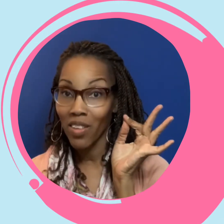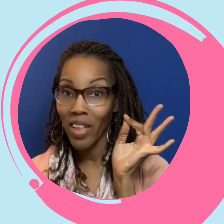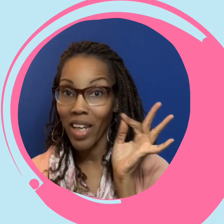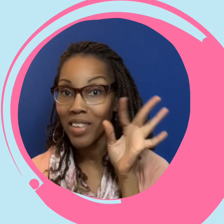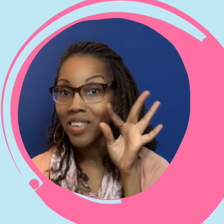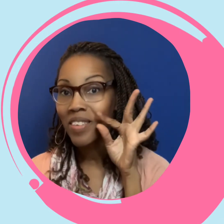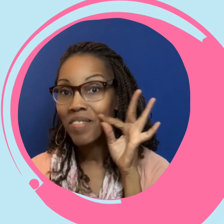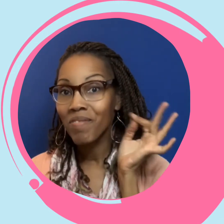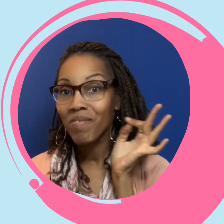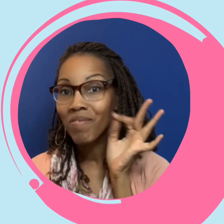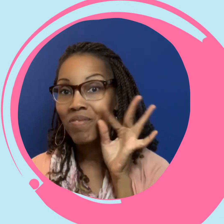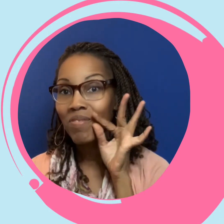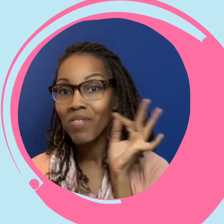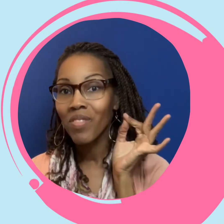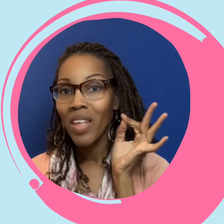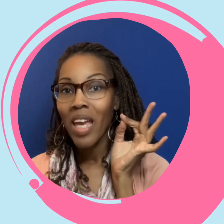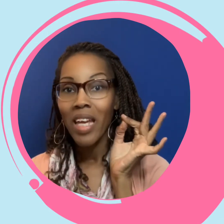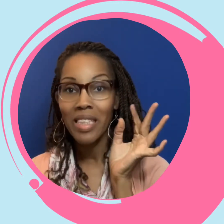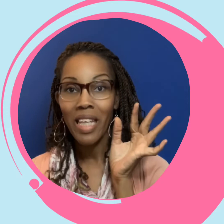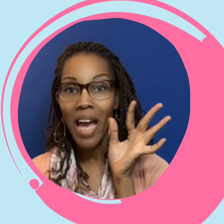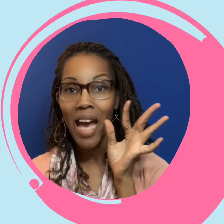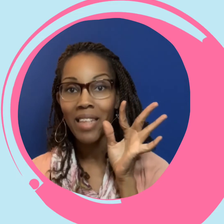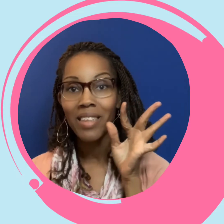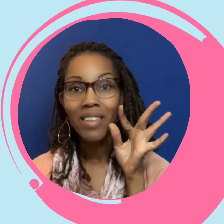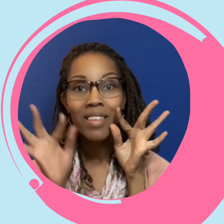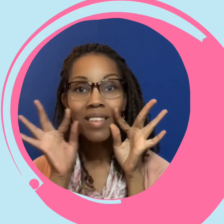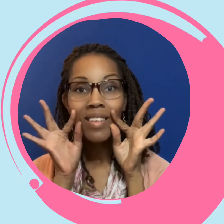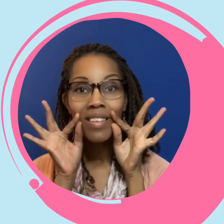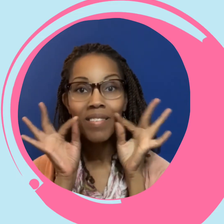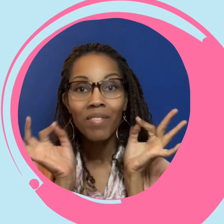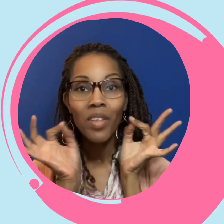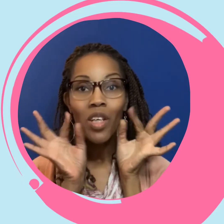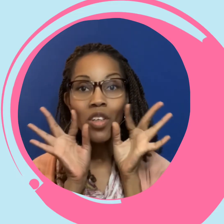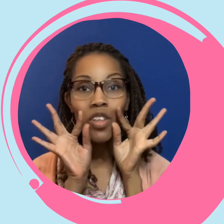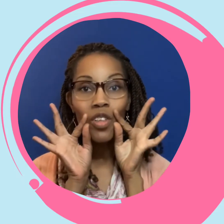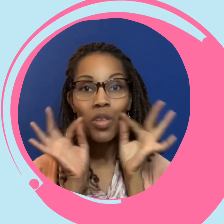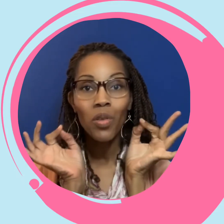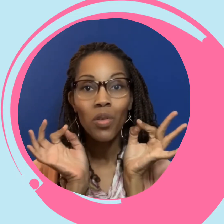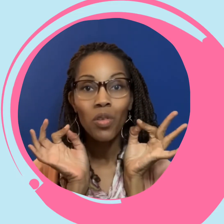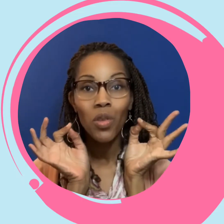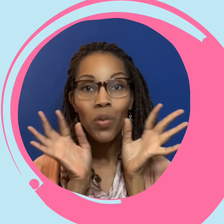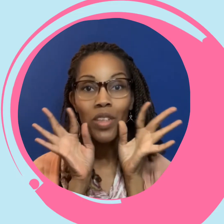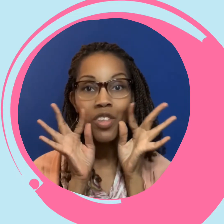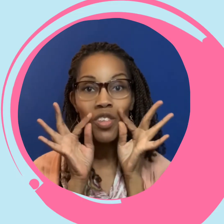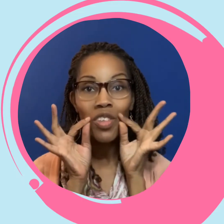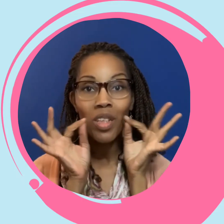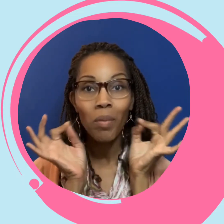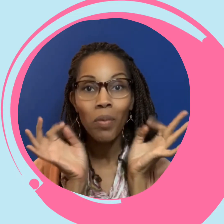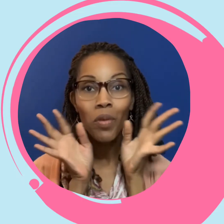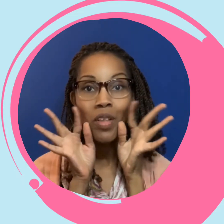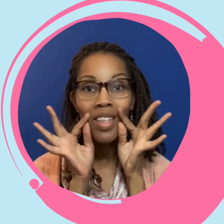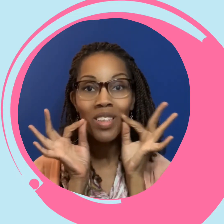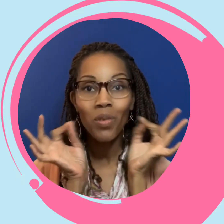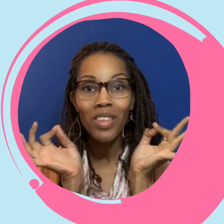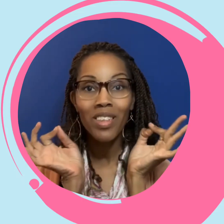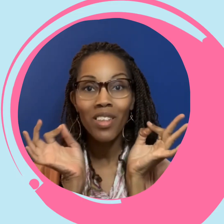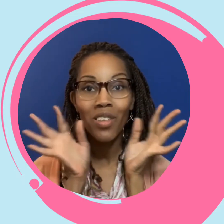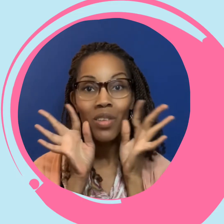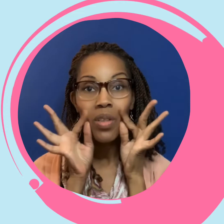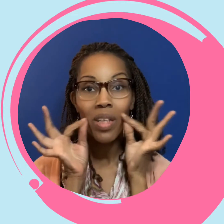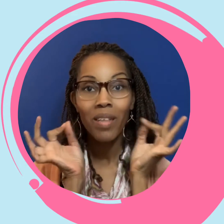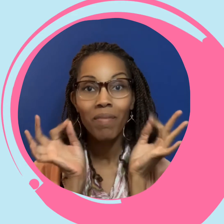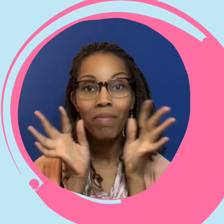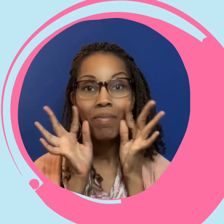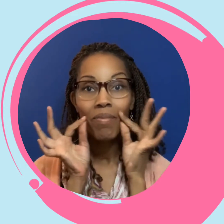Can you guess? It's cat. You can do 2 whiskers, like you're pulling his